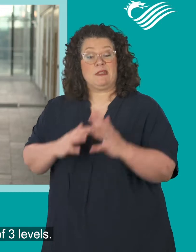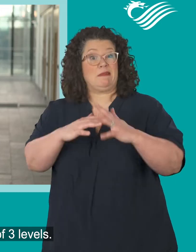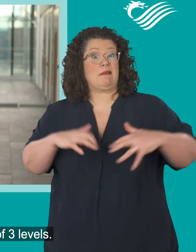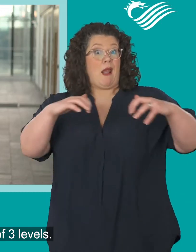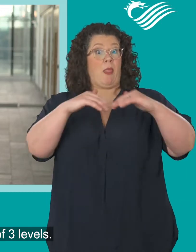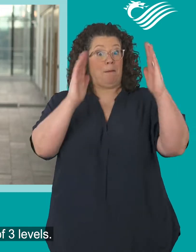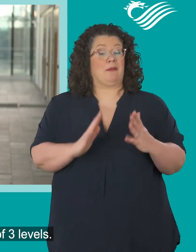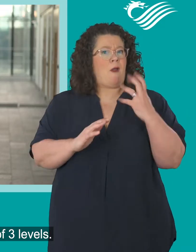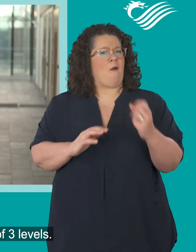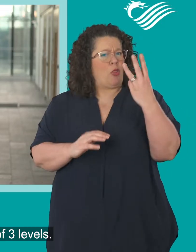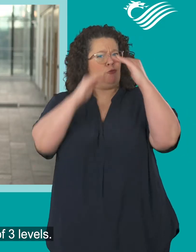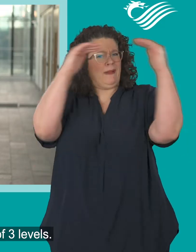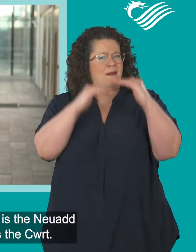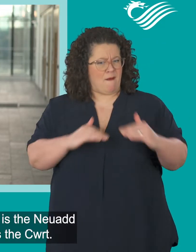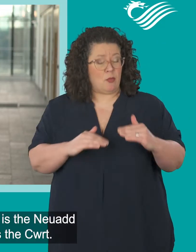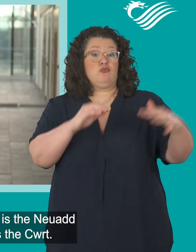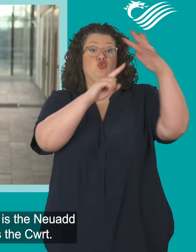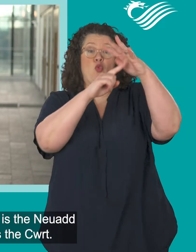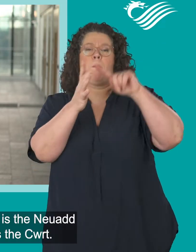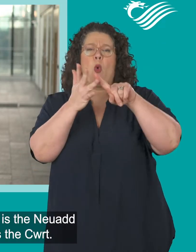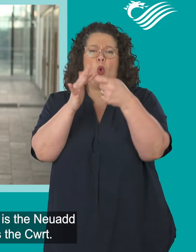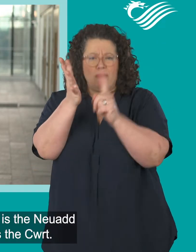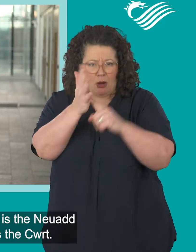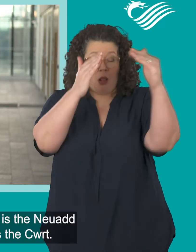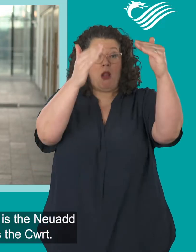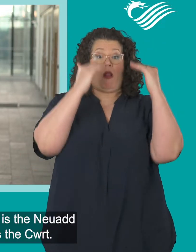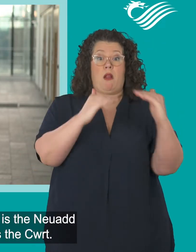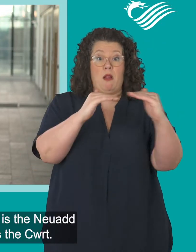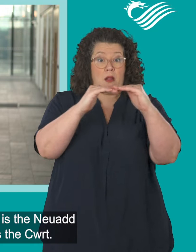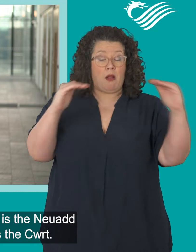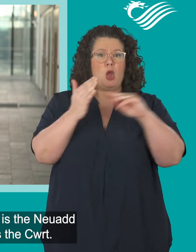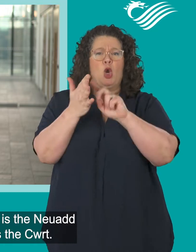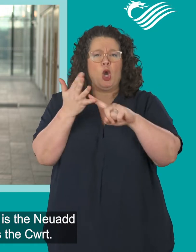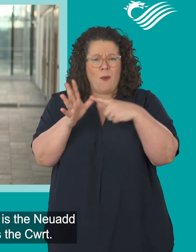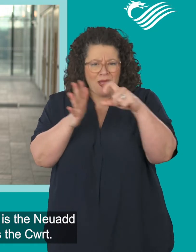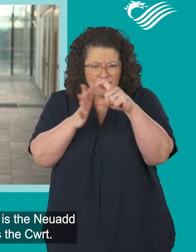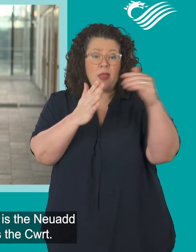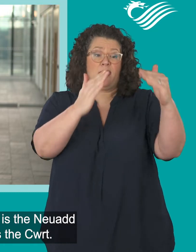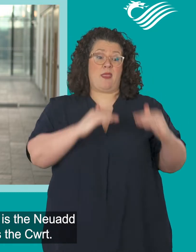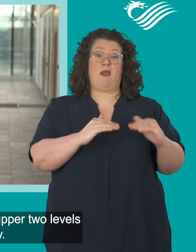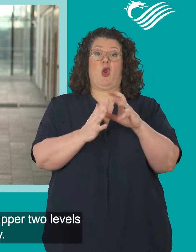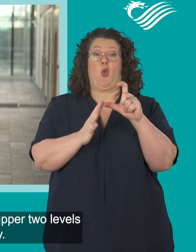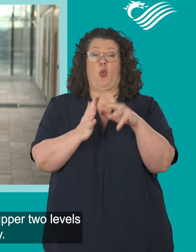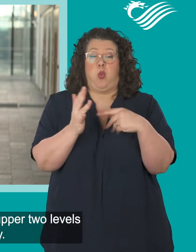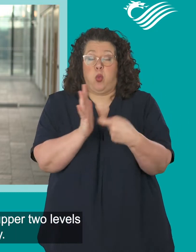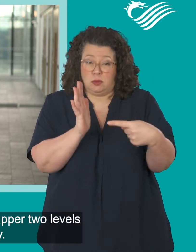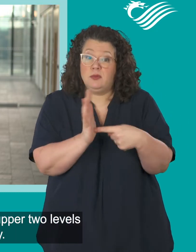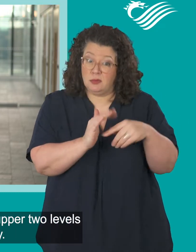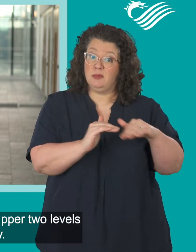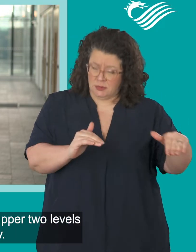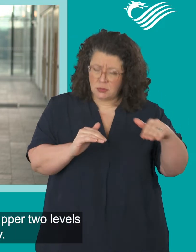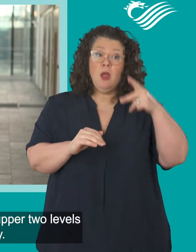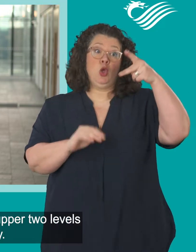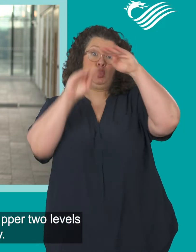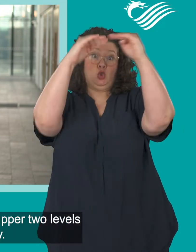The Senedd is made of 3 levels. Level 2 is the oriel, level 1 is the neuadd, and the ground level is the Cwrt. The public can access the